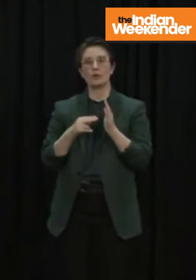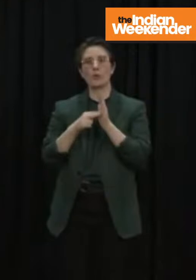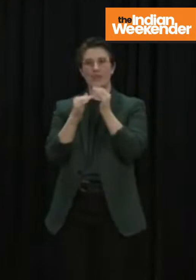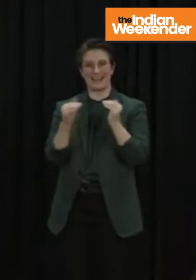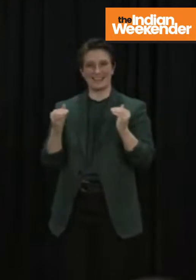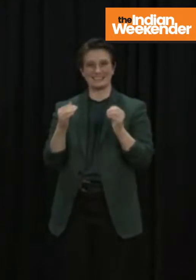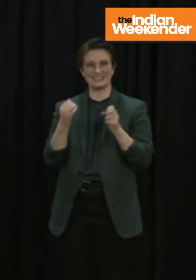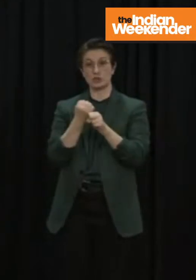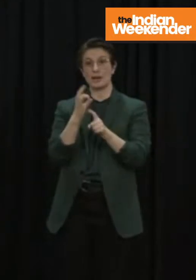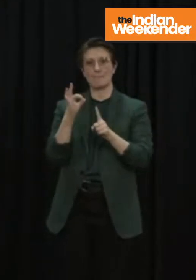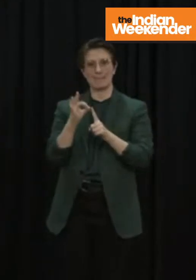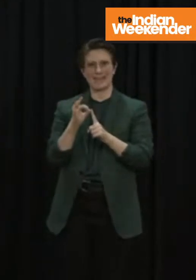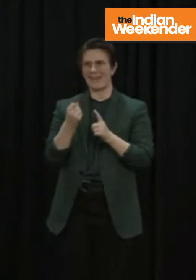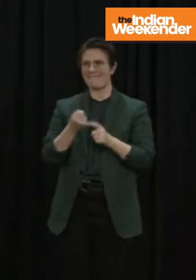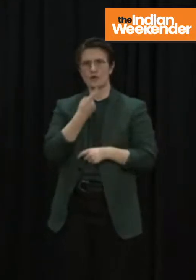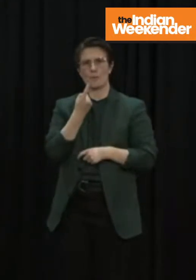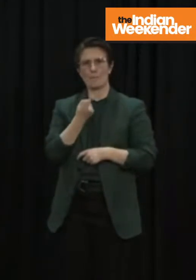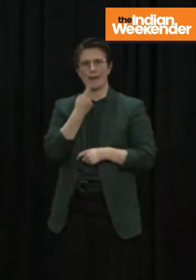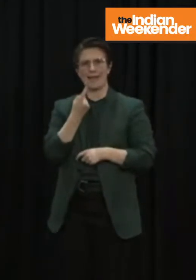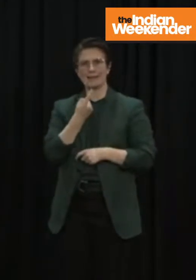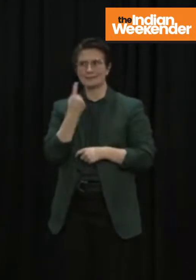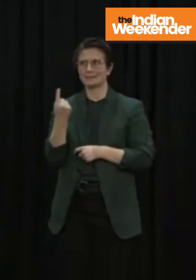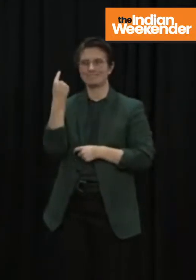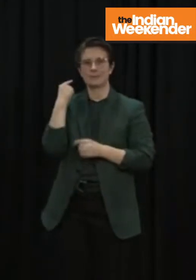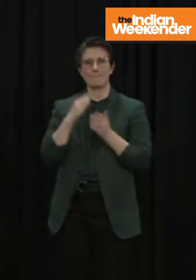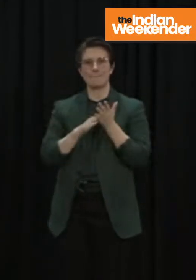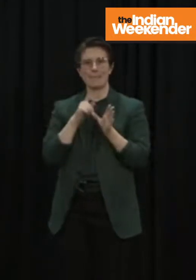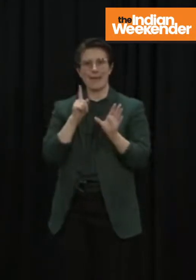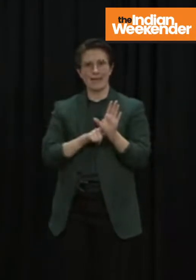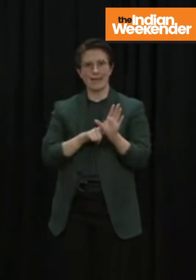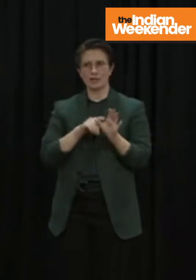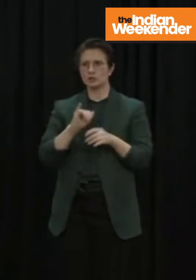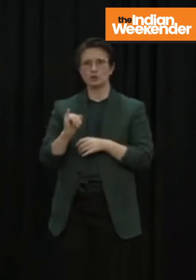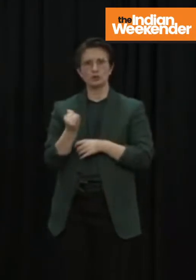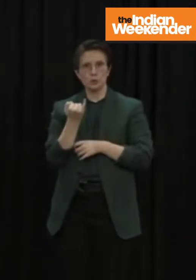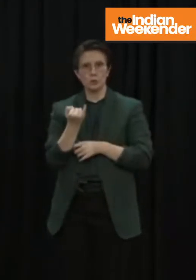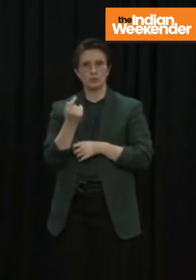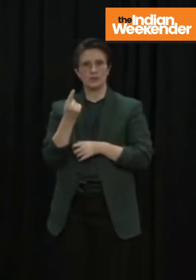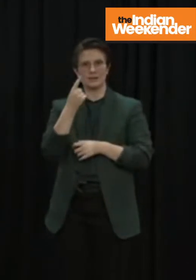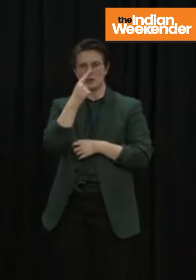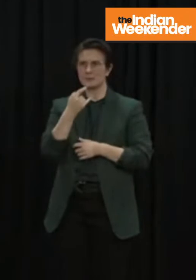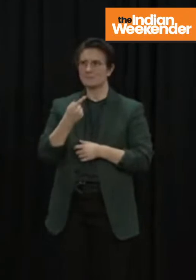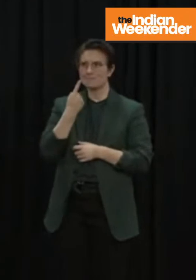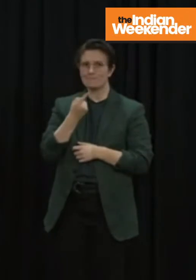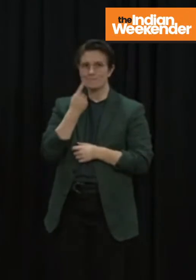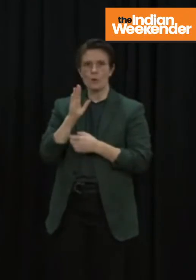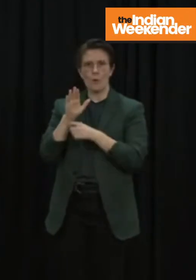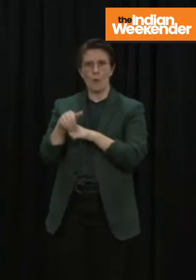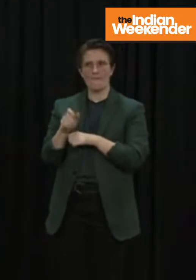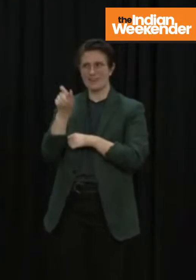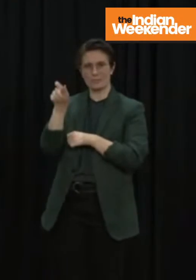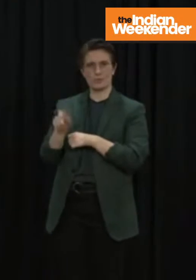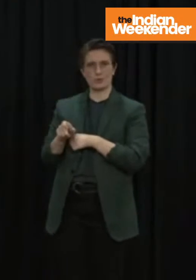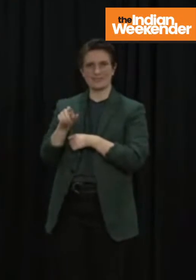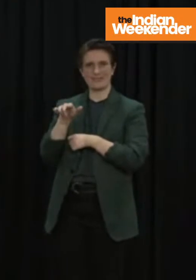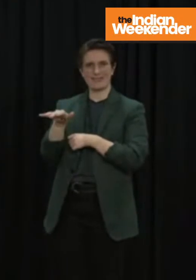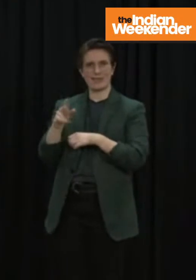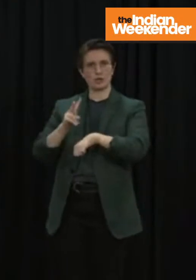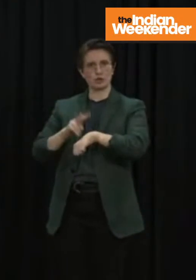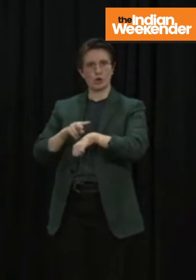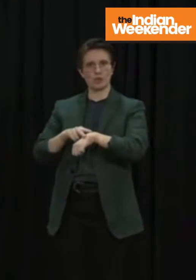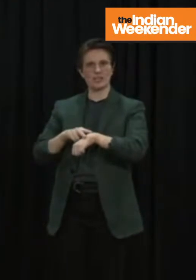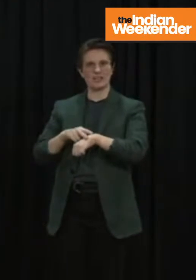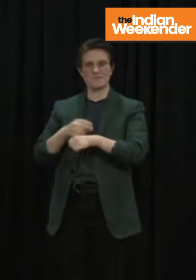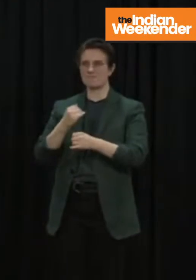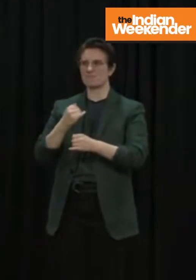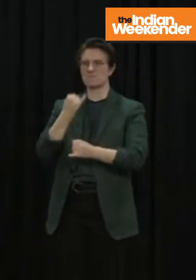being anti-vax, and he's still practicing and registered. Are you comfortable with that? Look, that is ultimately a matter for the Medical Council, but yes, I